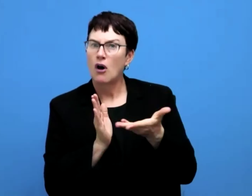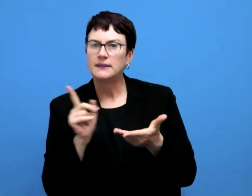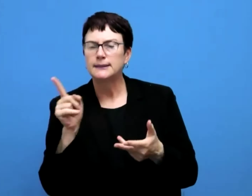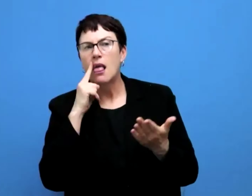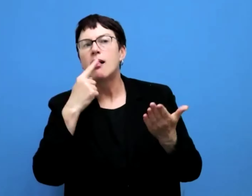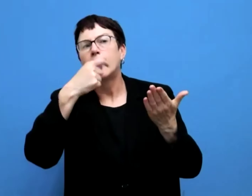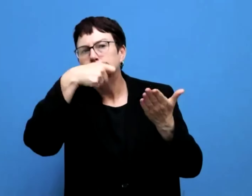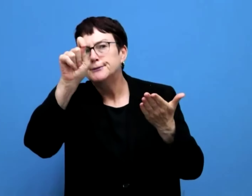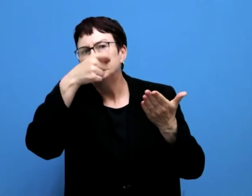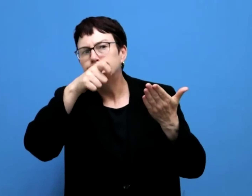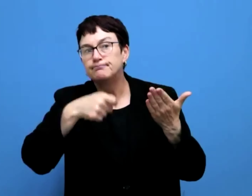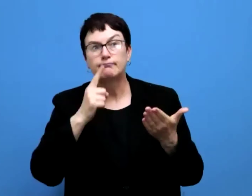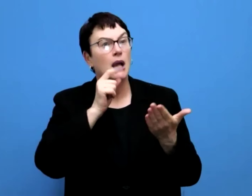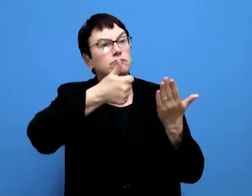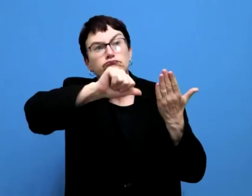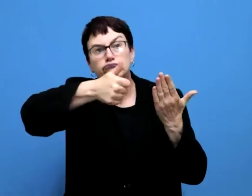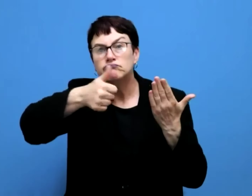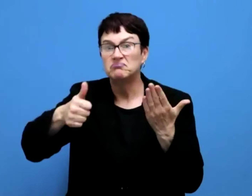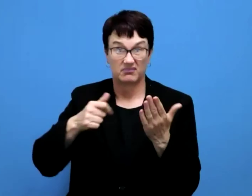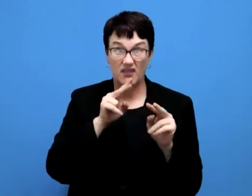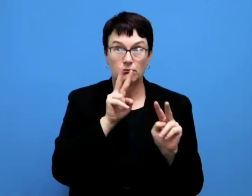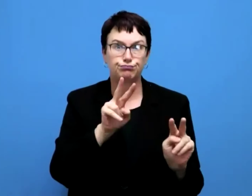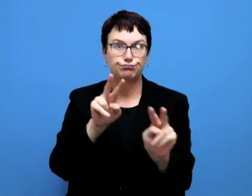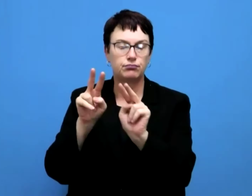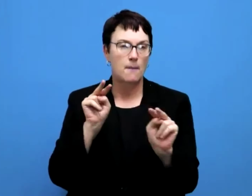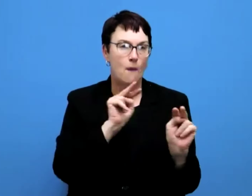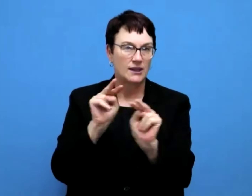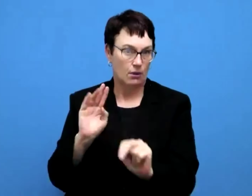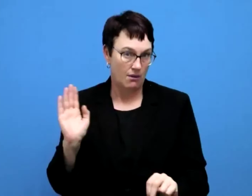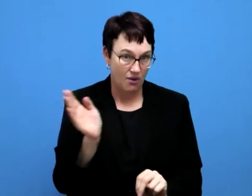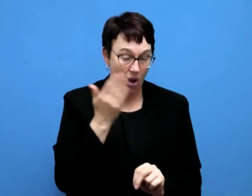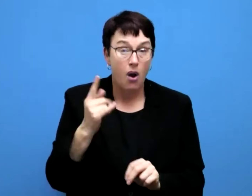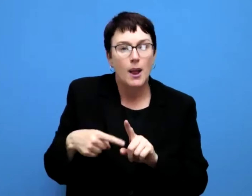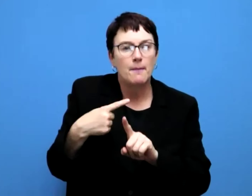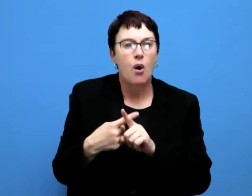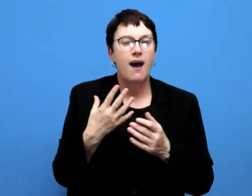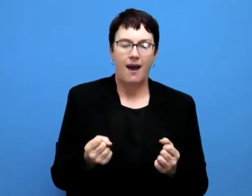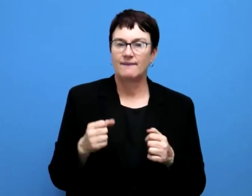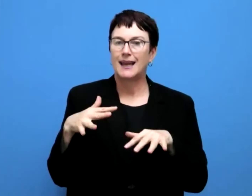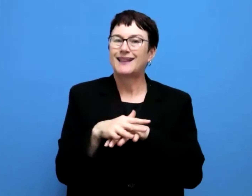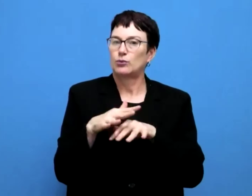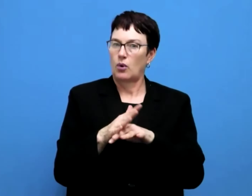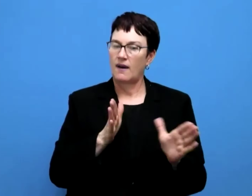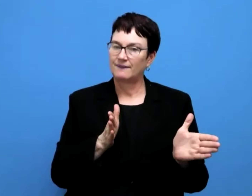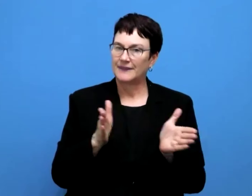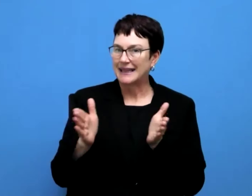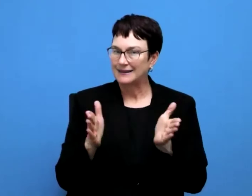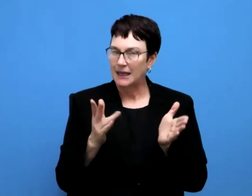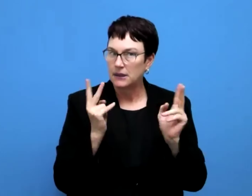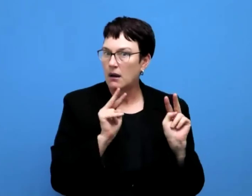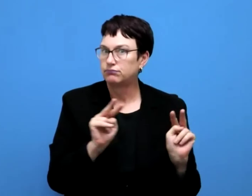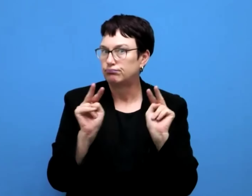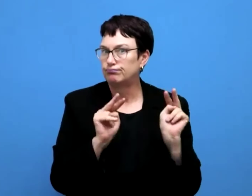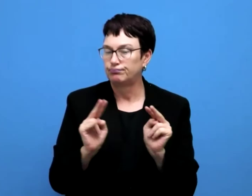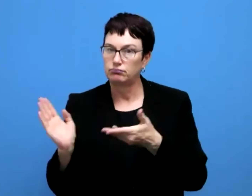these trainings cascade nationally, creating networks of facilitators who champion inclusion in clinics and